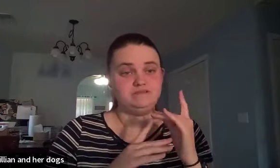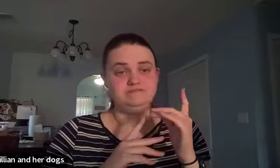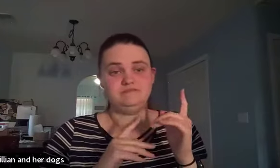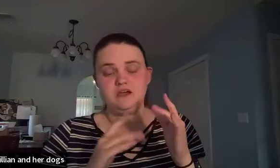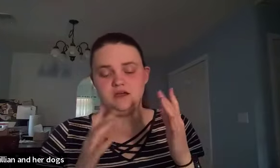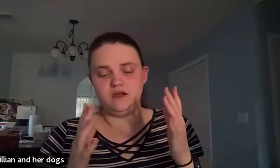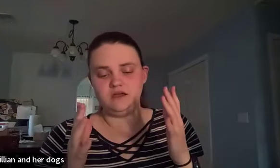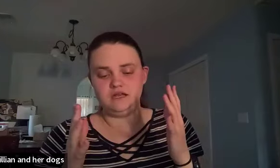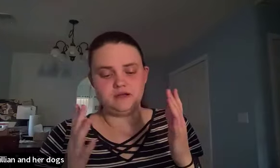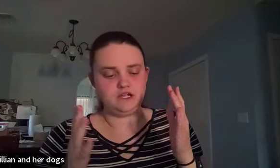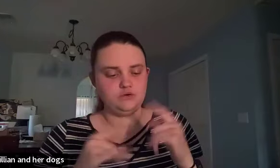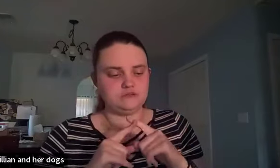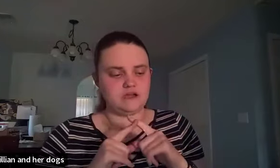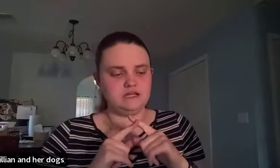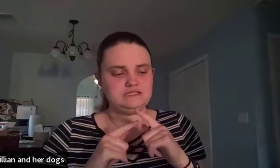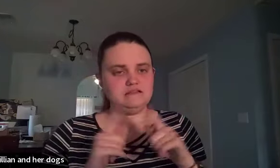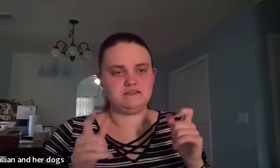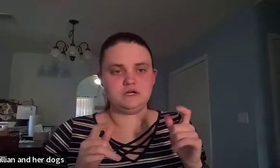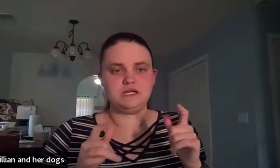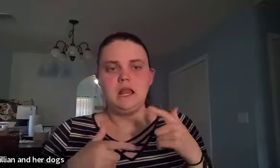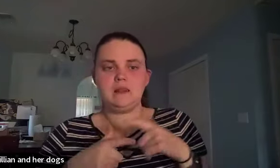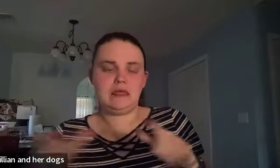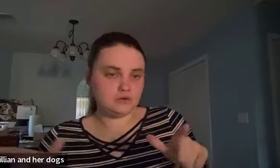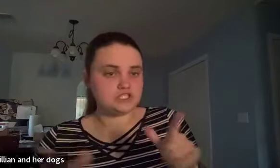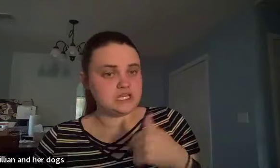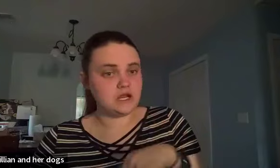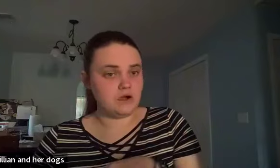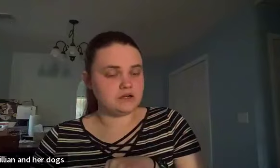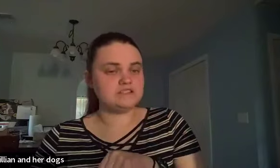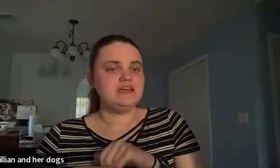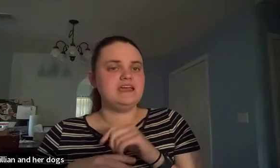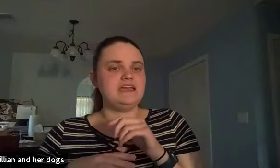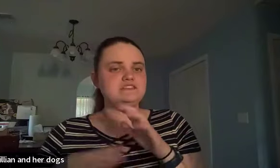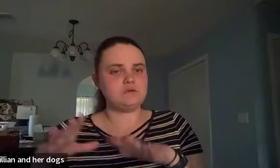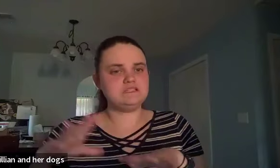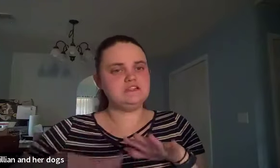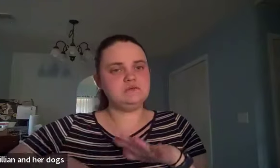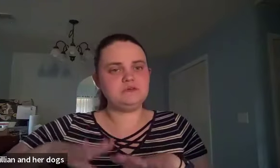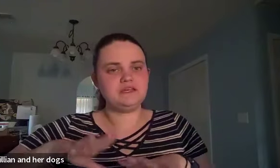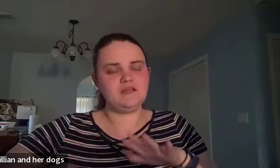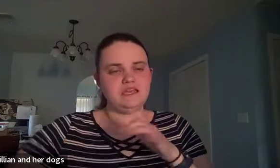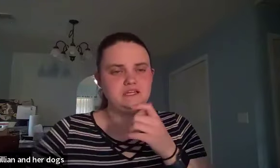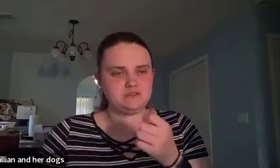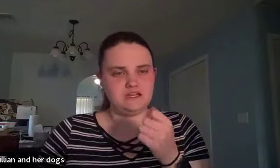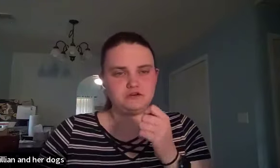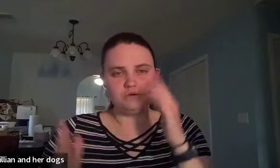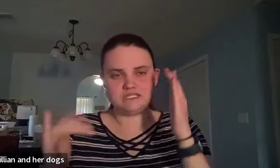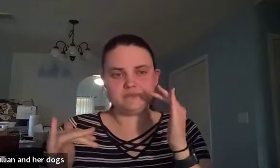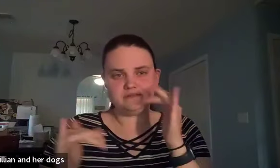or anybody who's got a slightly different language than ours, it's always a little bit like they don't expect